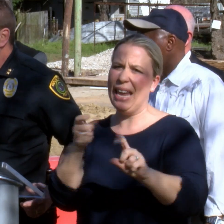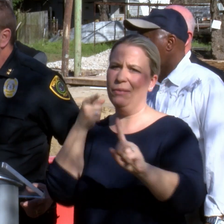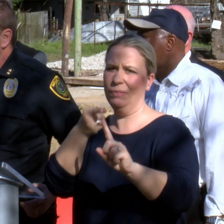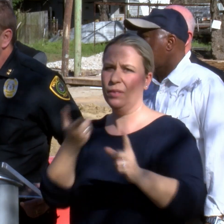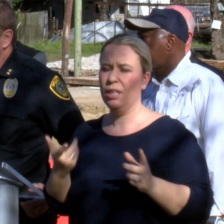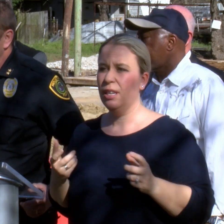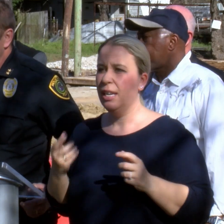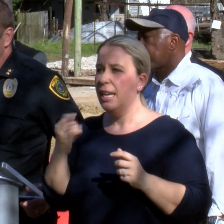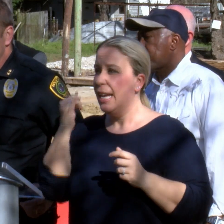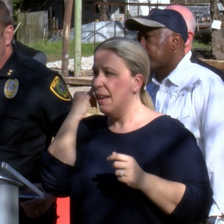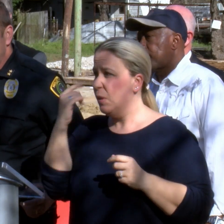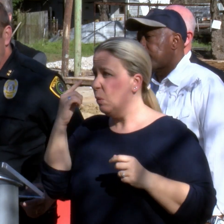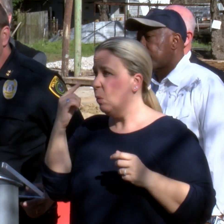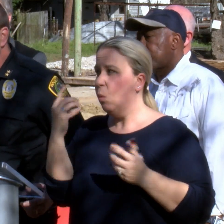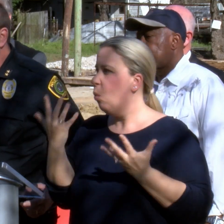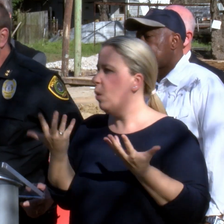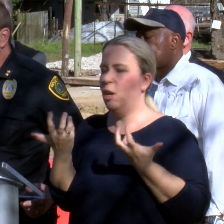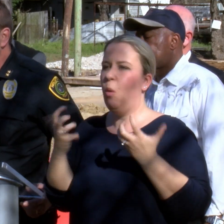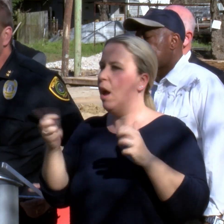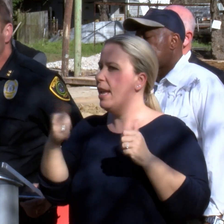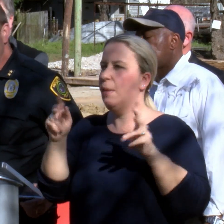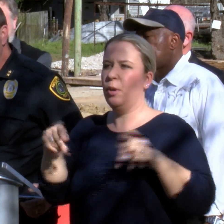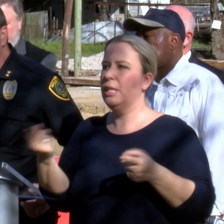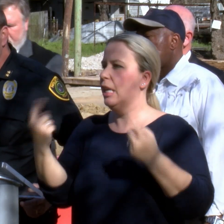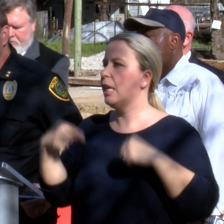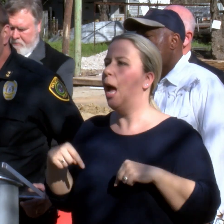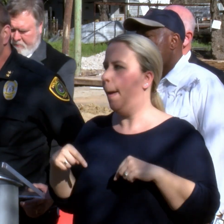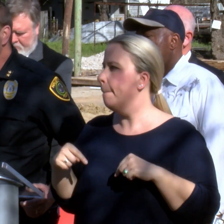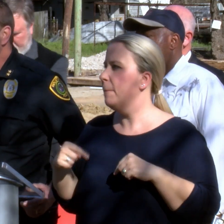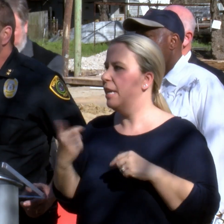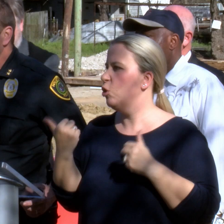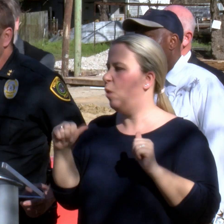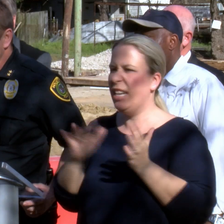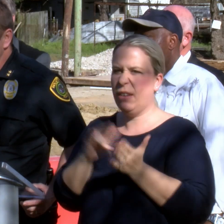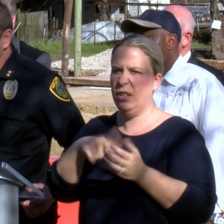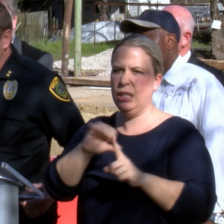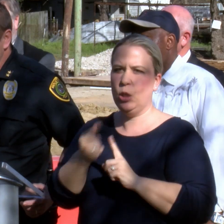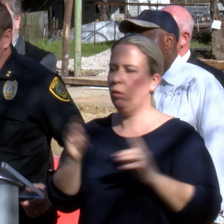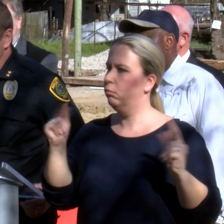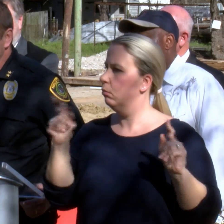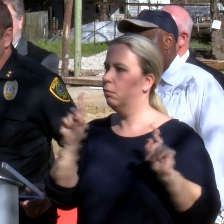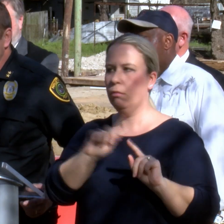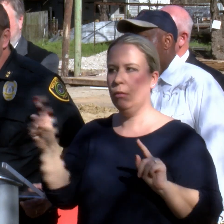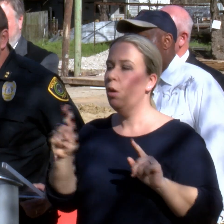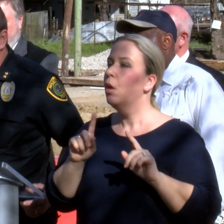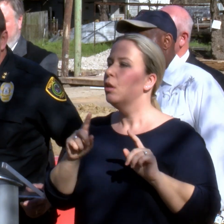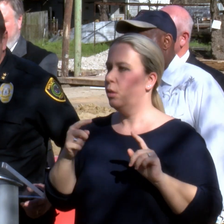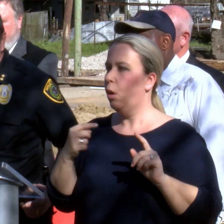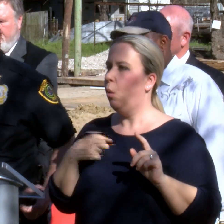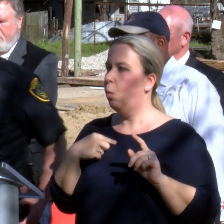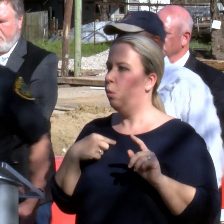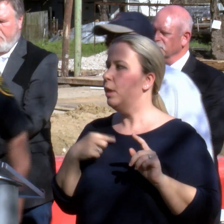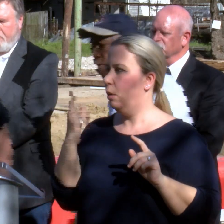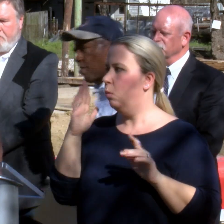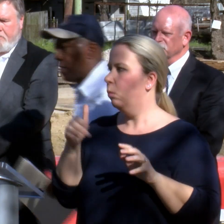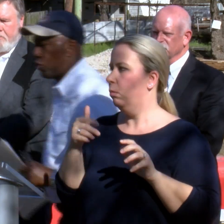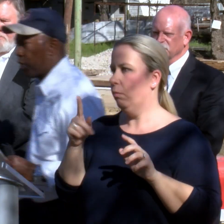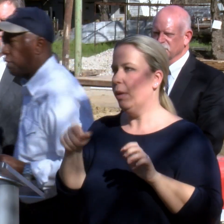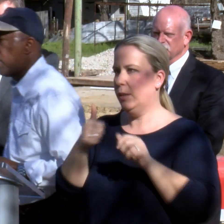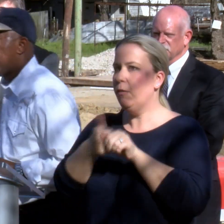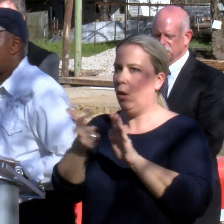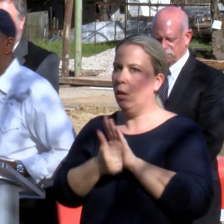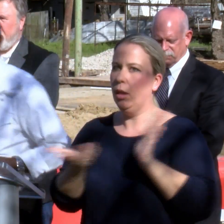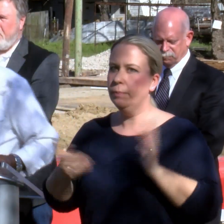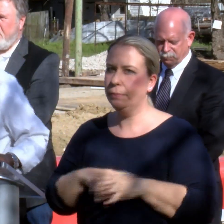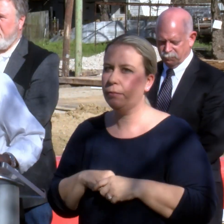message anybody that think they would come out here and take advantage. We are out here, so we will hold you accountable. So with that, thank you, Mr. Mayor. Thanks,